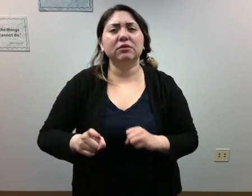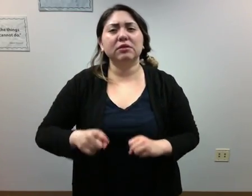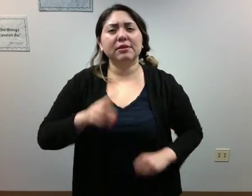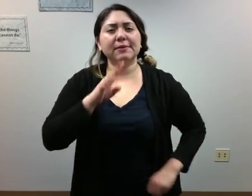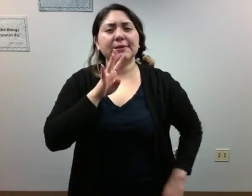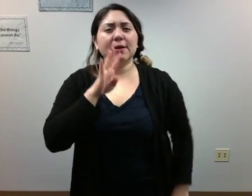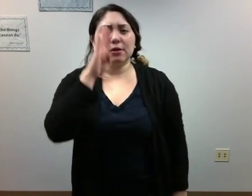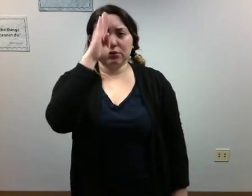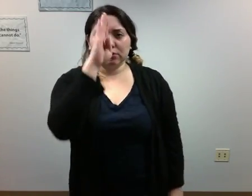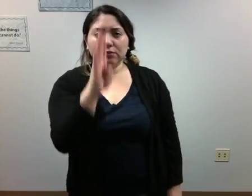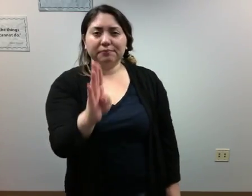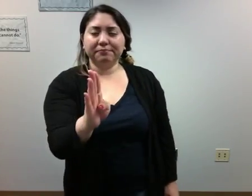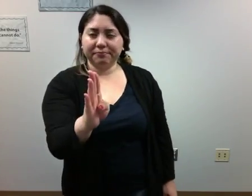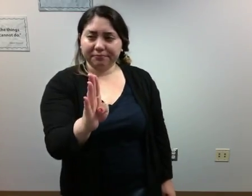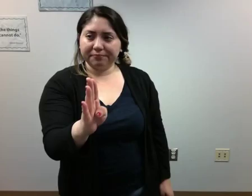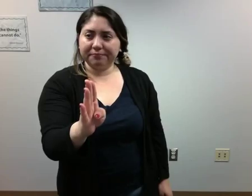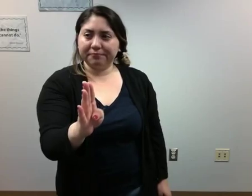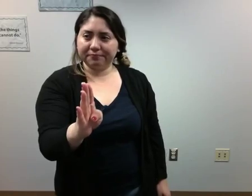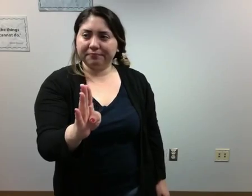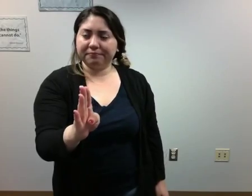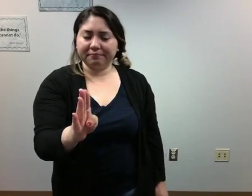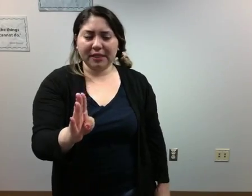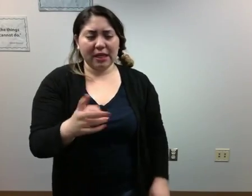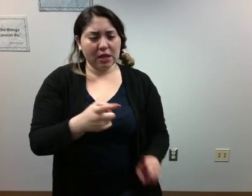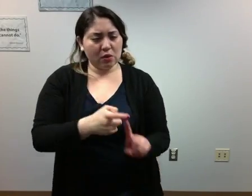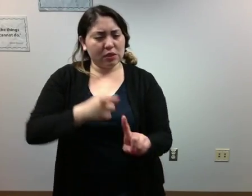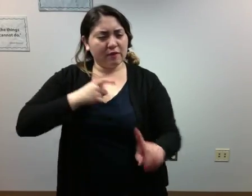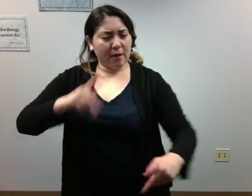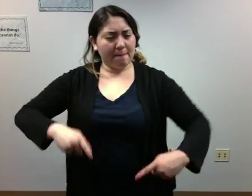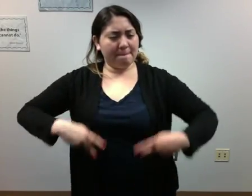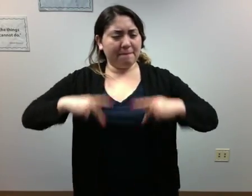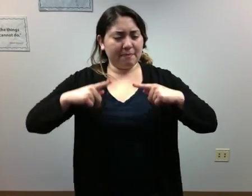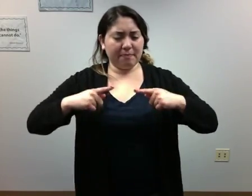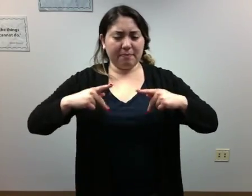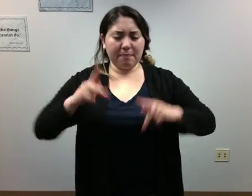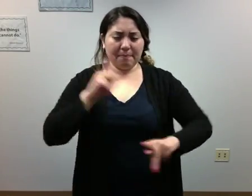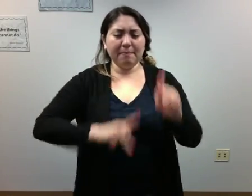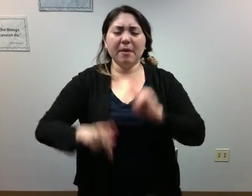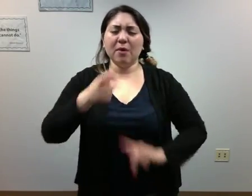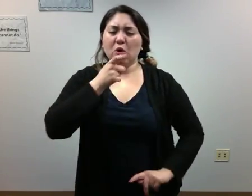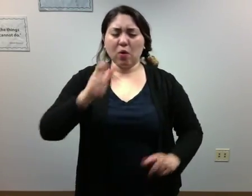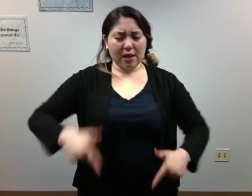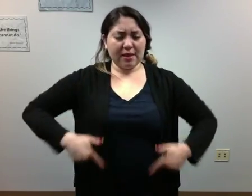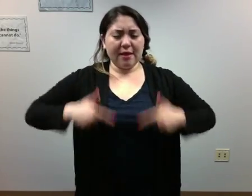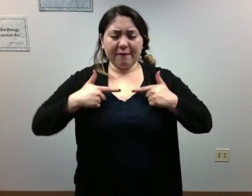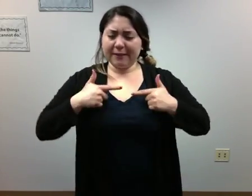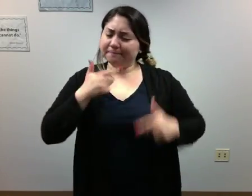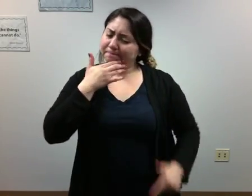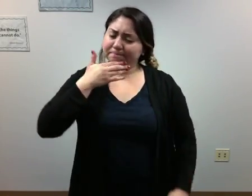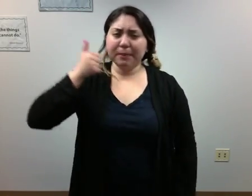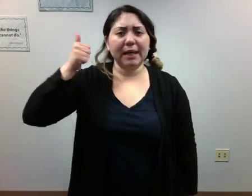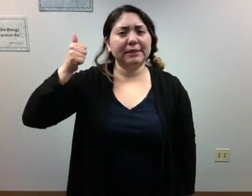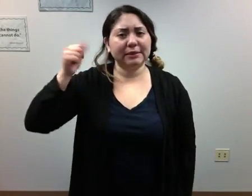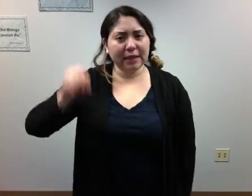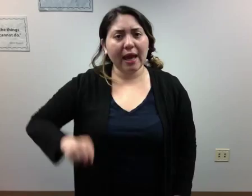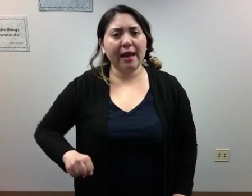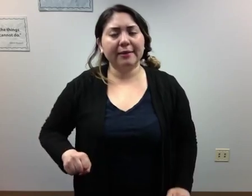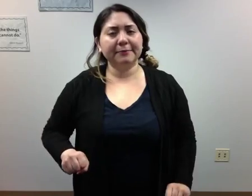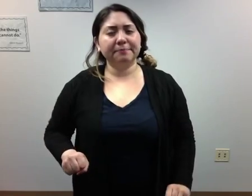talk. And it came from people who were living their lives as best they could. And that's what we're going to